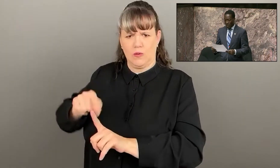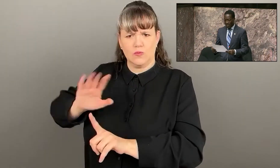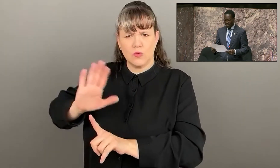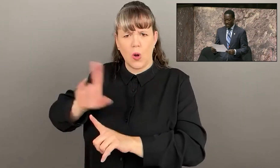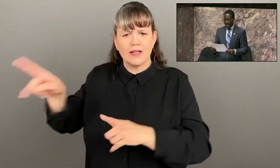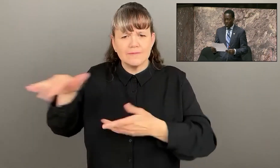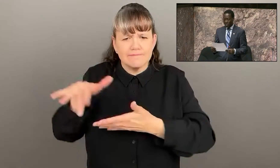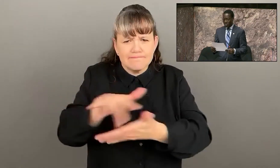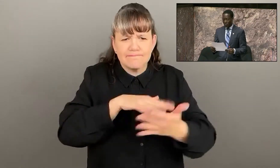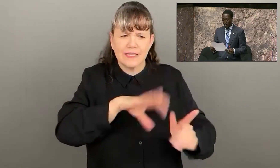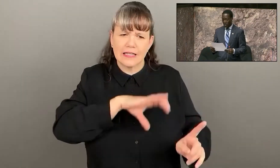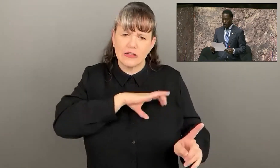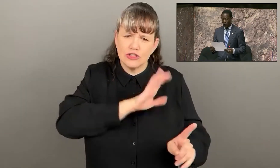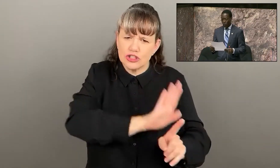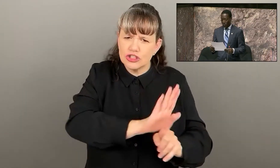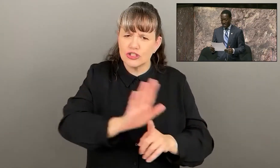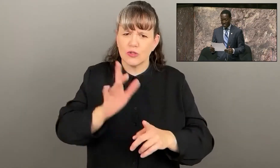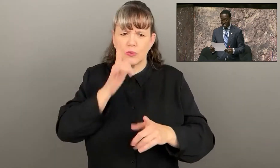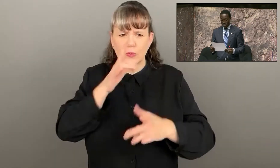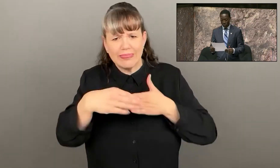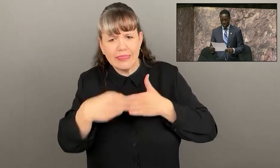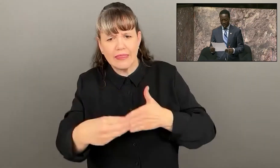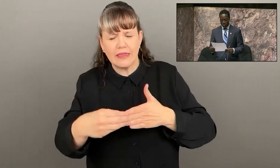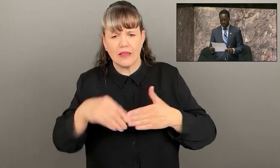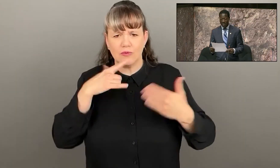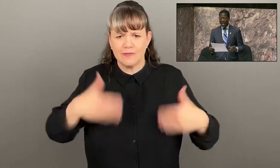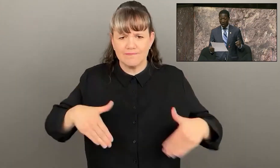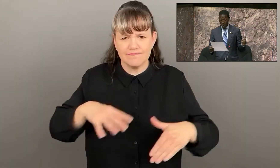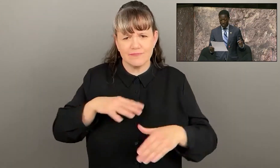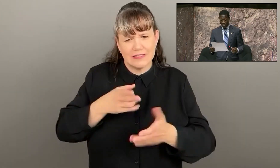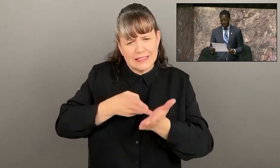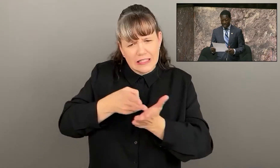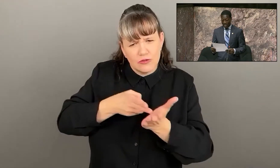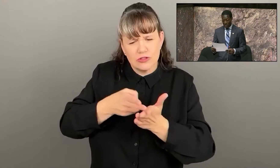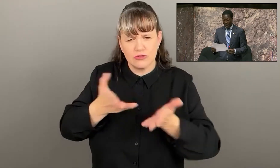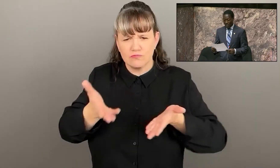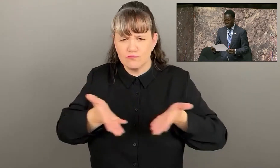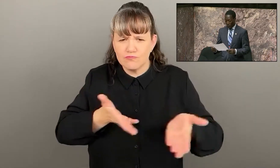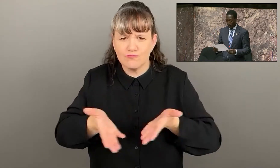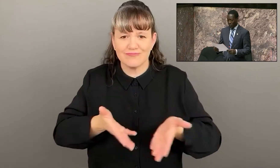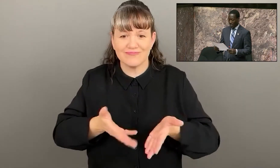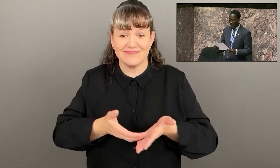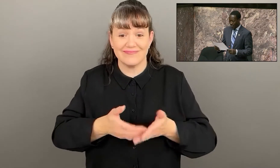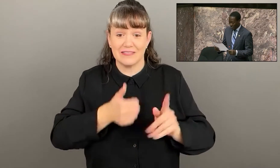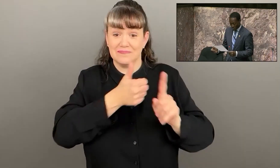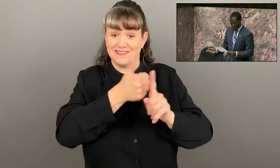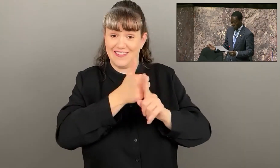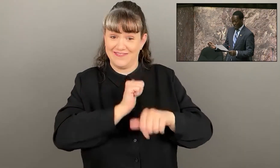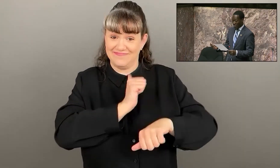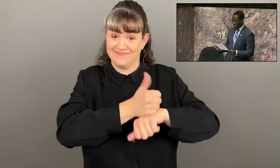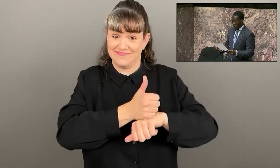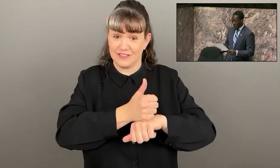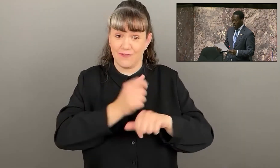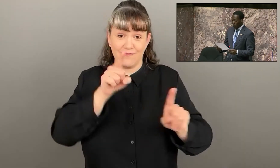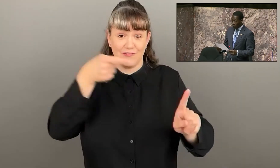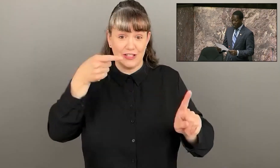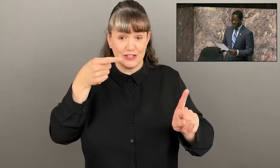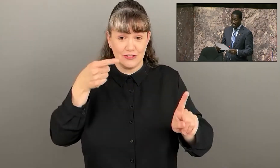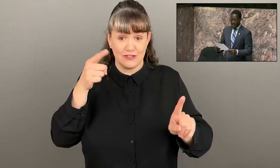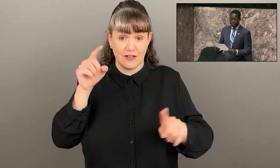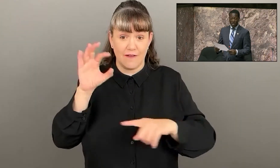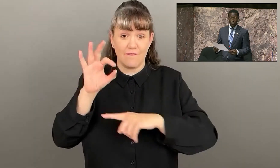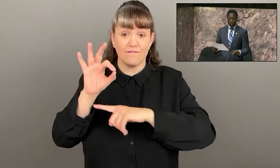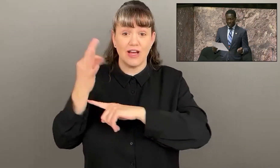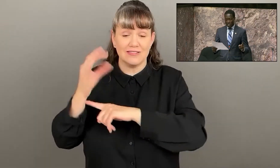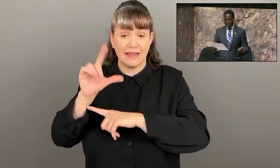live independently, and launched a fundraiser for BC Children's Hospital. Also, he plays the piano, the flute, and tennis, proving